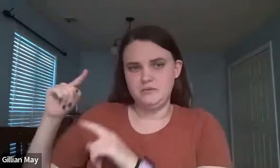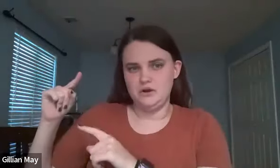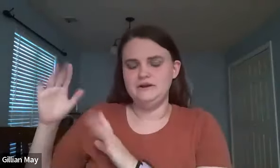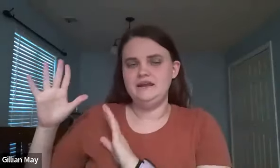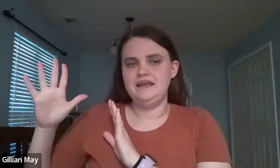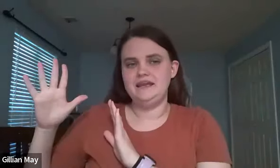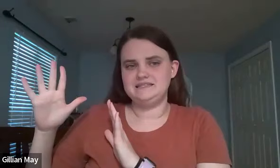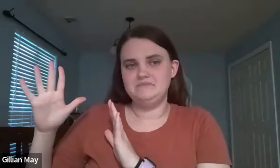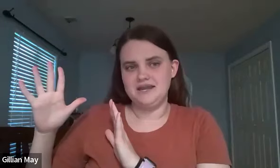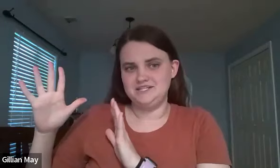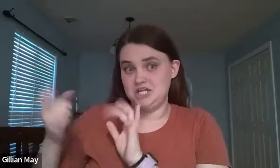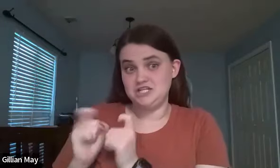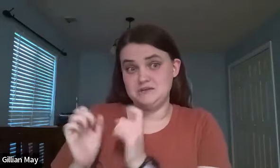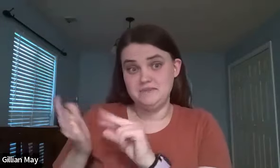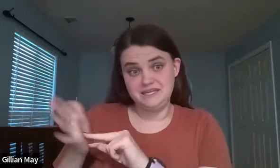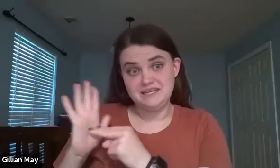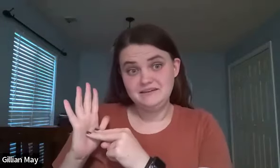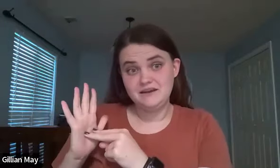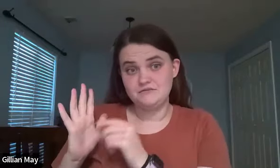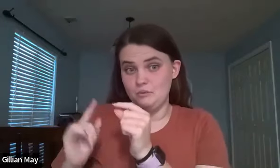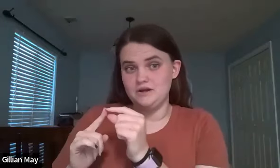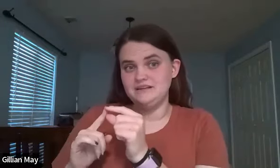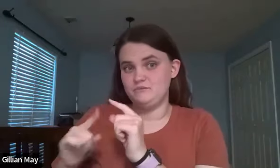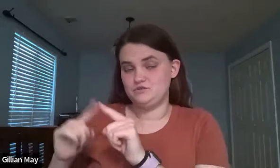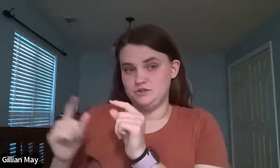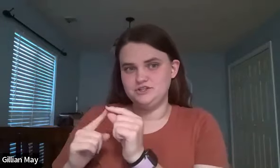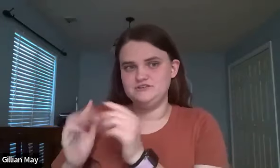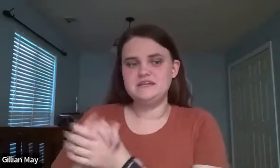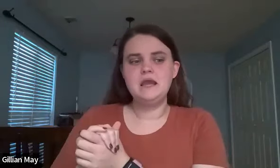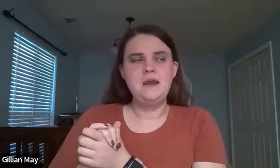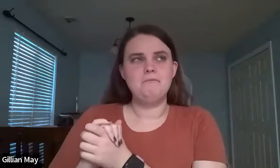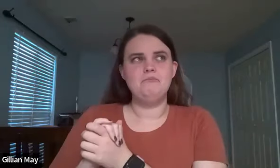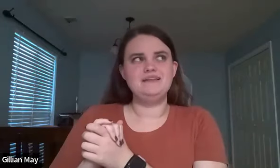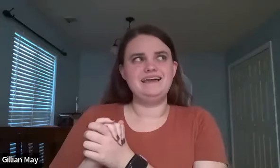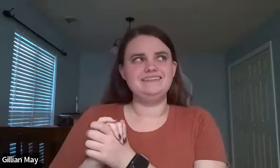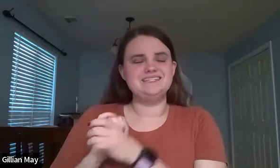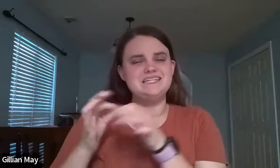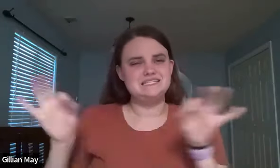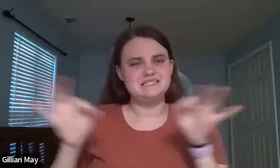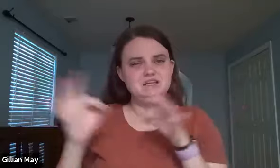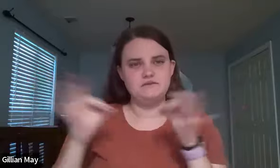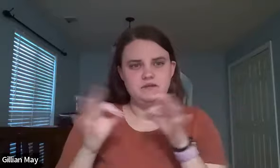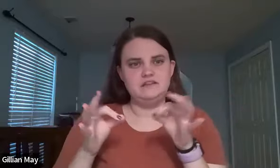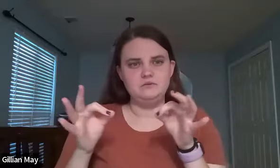a little part, it might change the meaning of the word, like which word you're using. but like the sentence itself can be a little